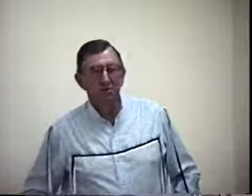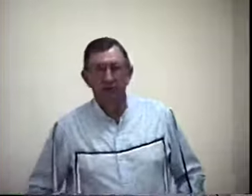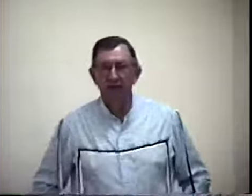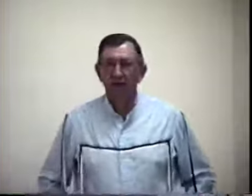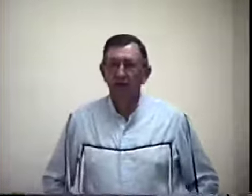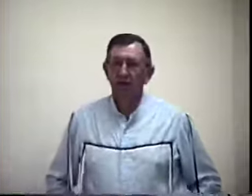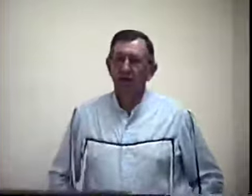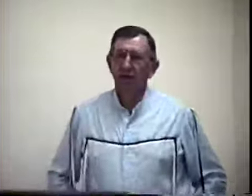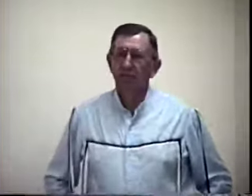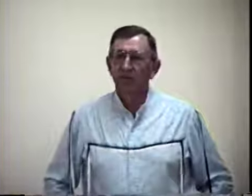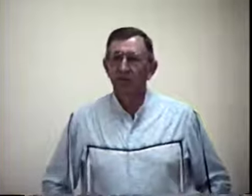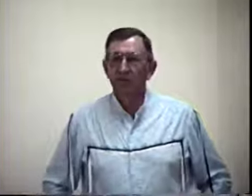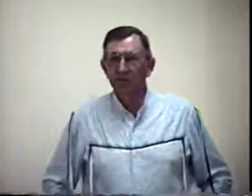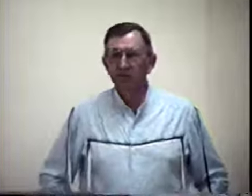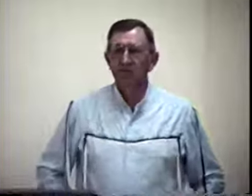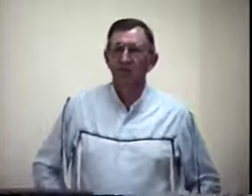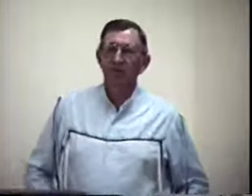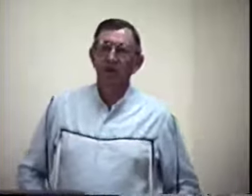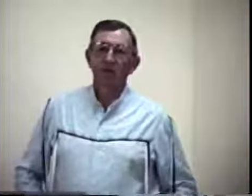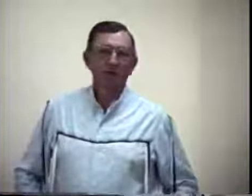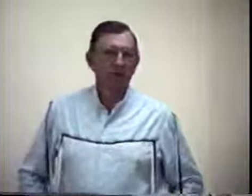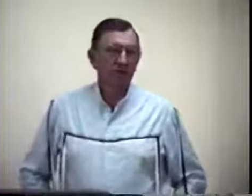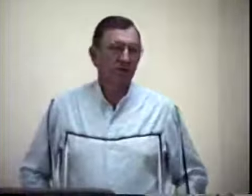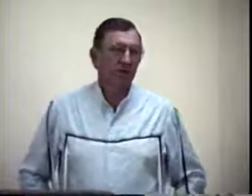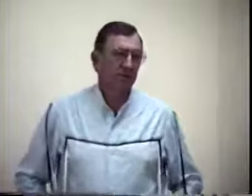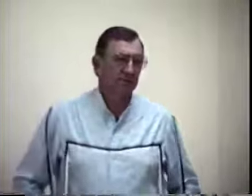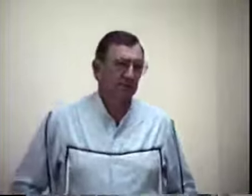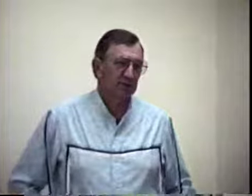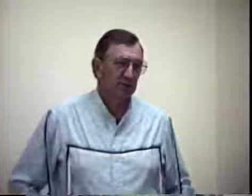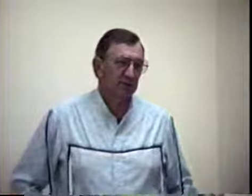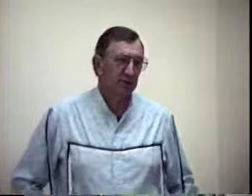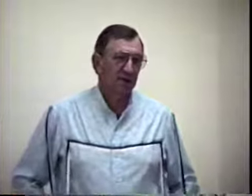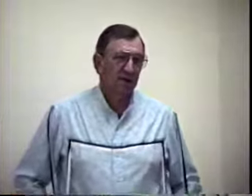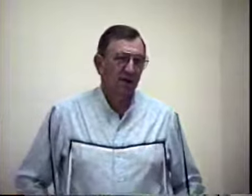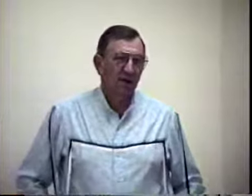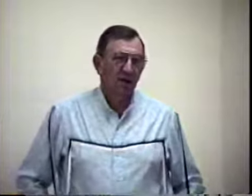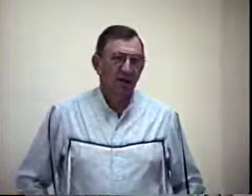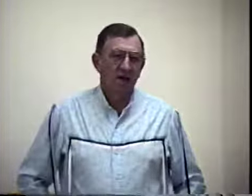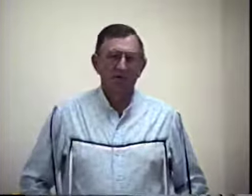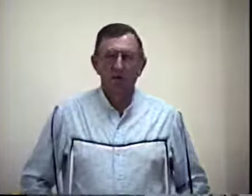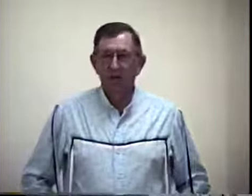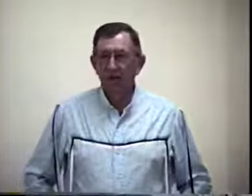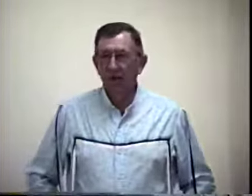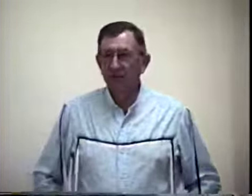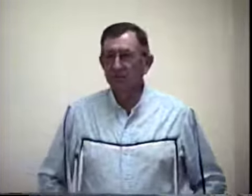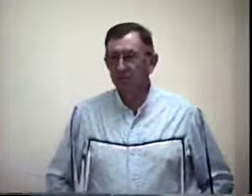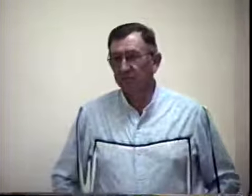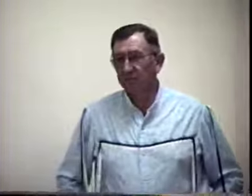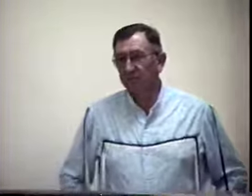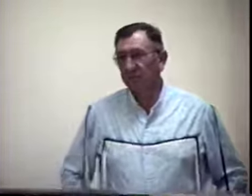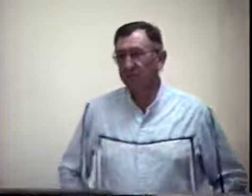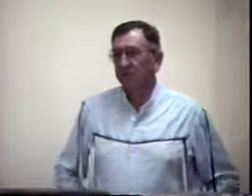Shoshone, a member of the Shoshone tribe of the Wind River Indian Reservation. I was born and raised on the Wind River